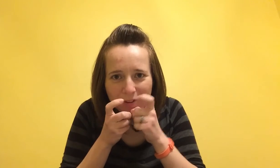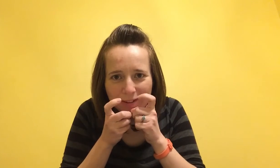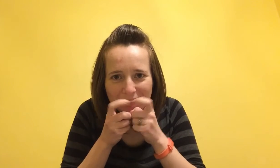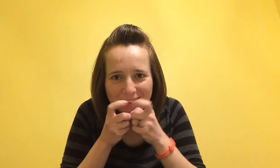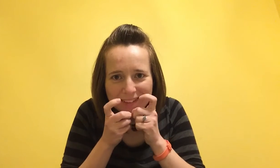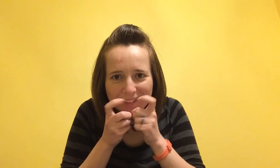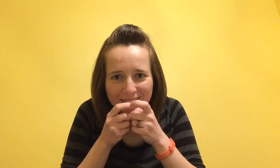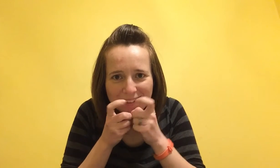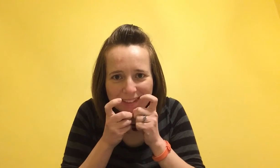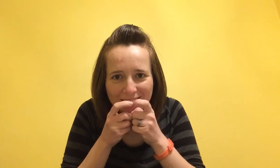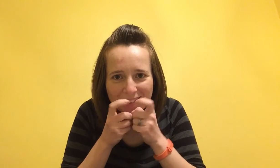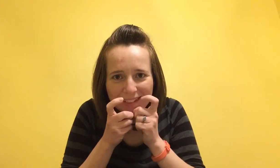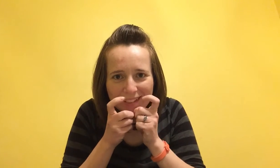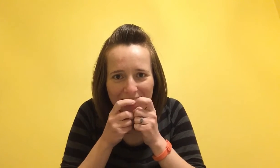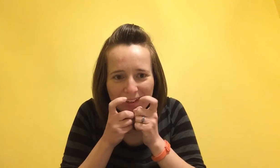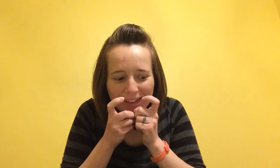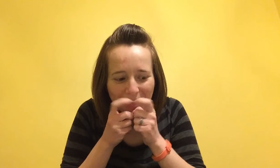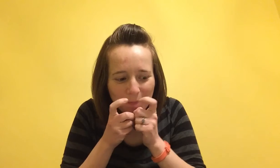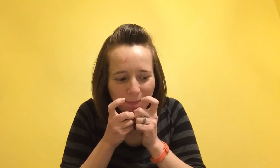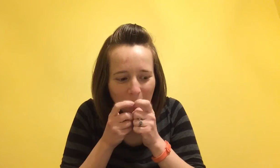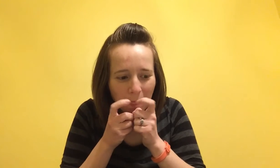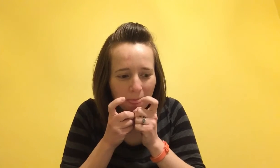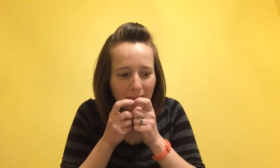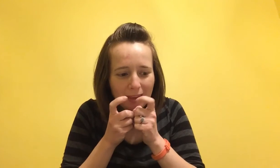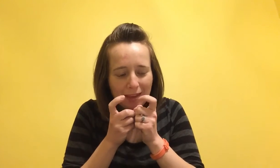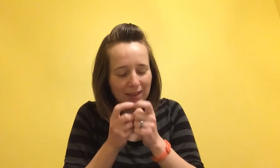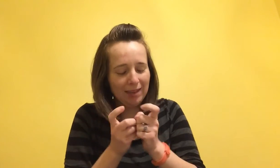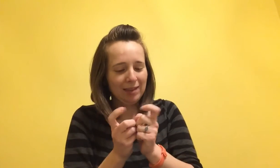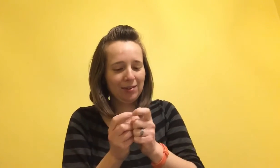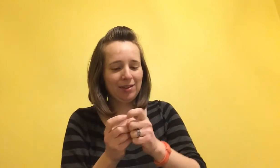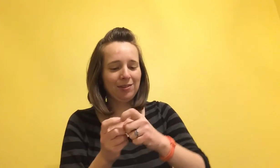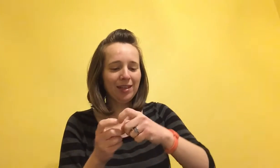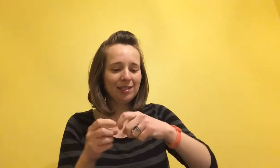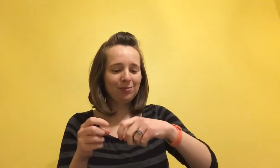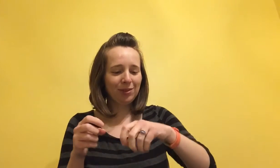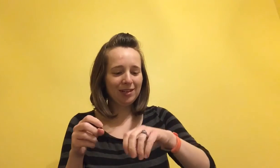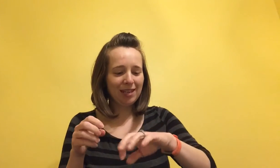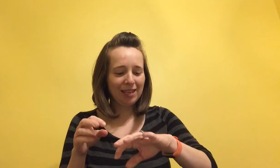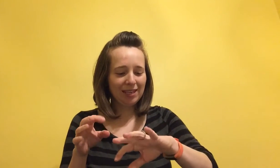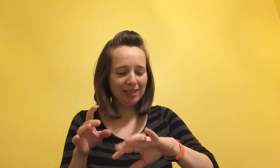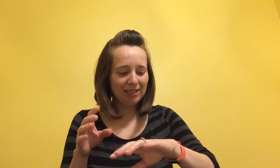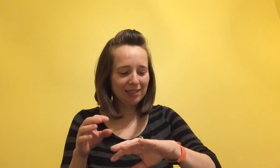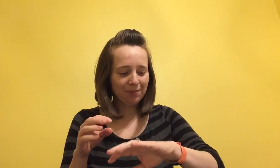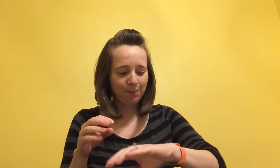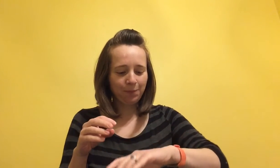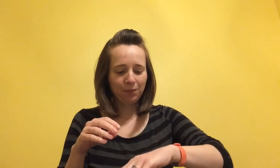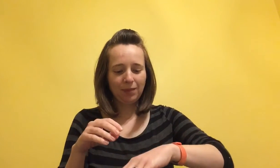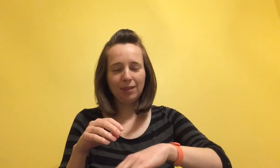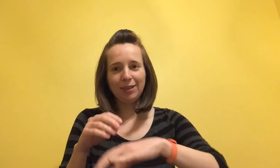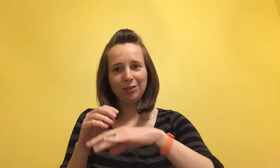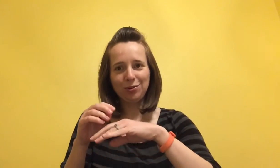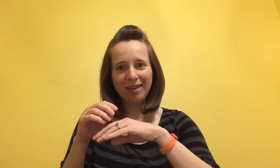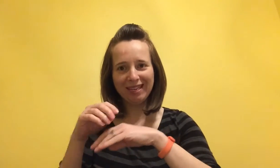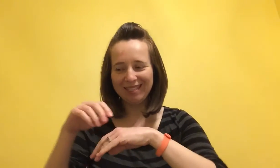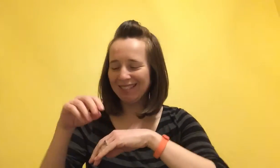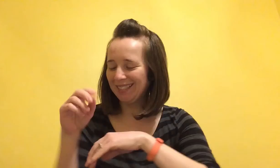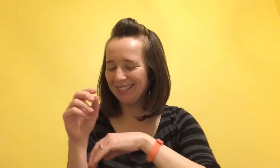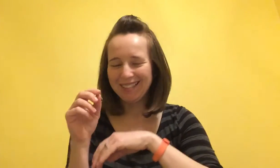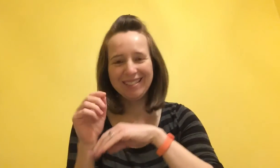All right. All right, our next one is cricket. I